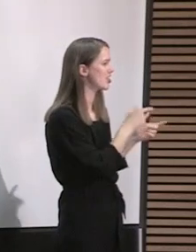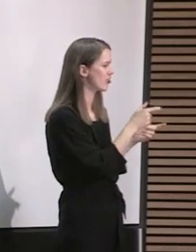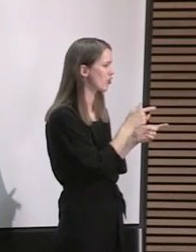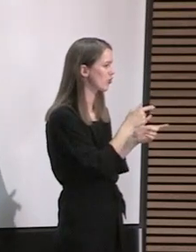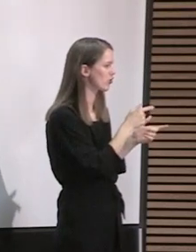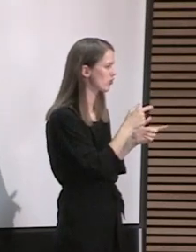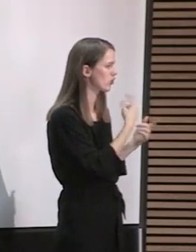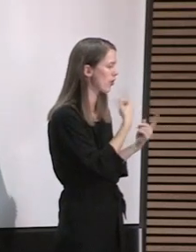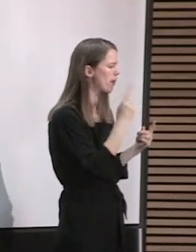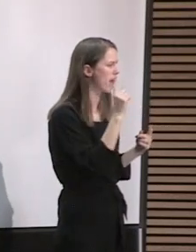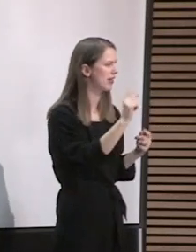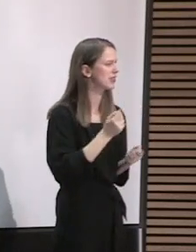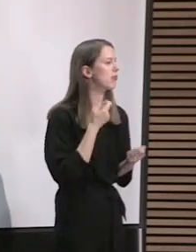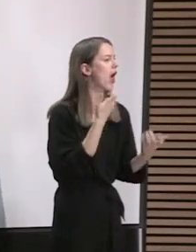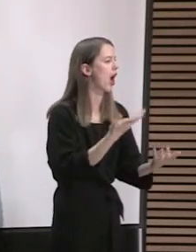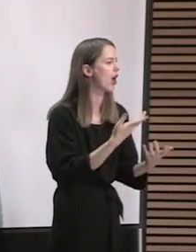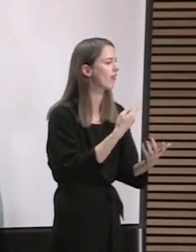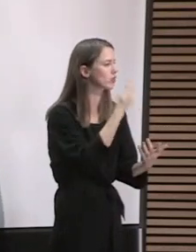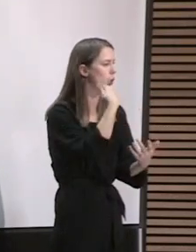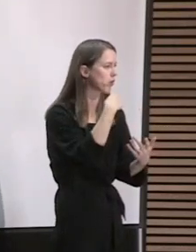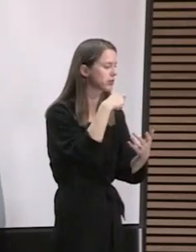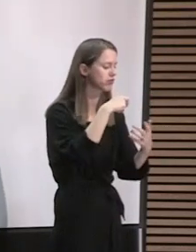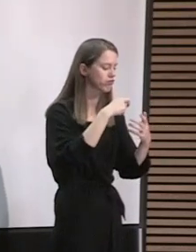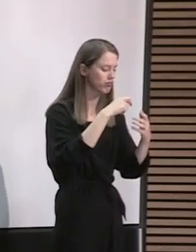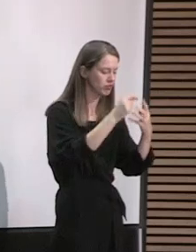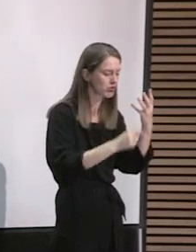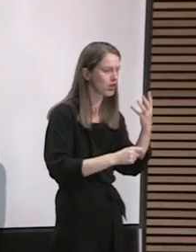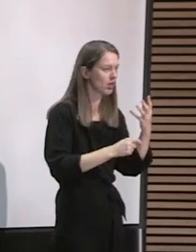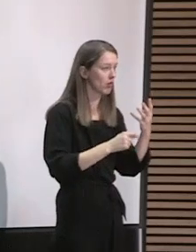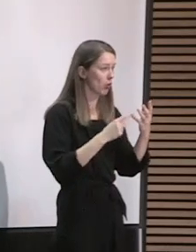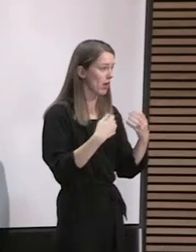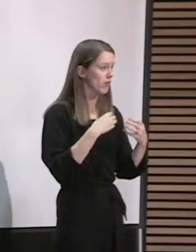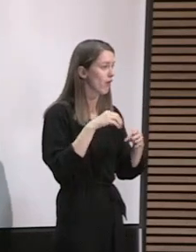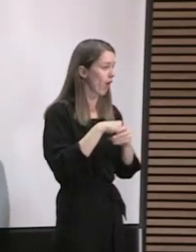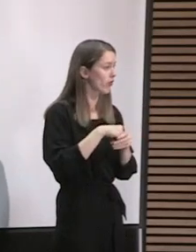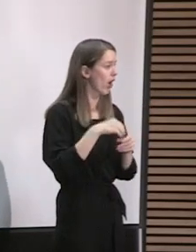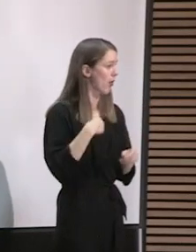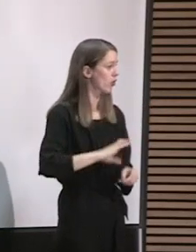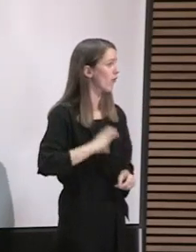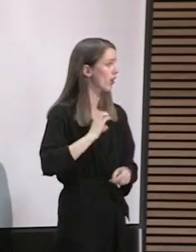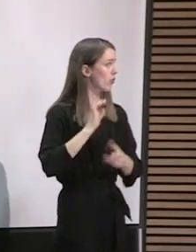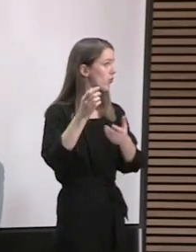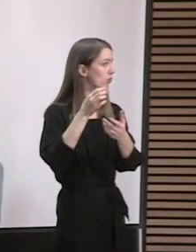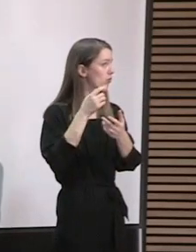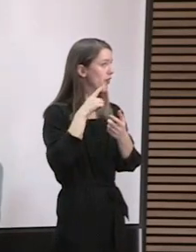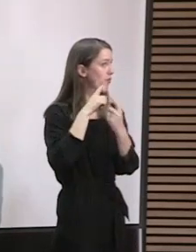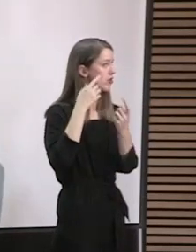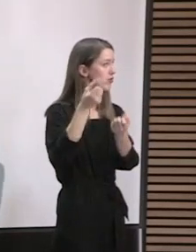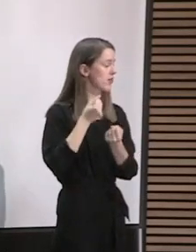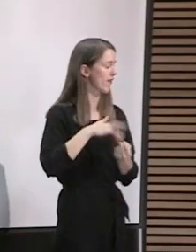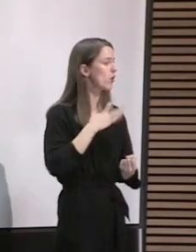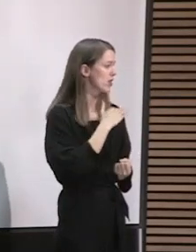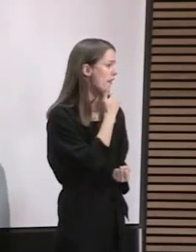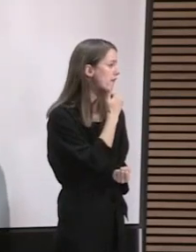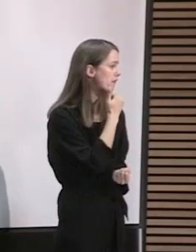supply issue, I can say that's something that we take a very active interest in, and I'm confident on the advice that I've received that there is more than